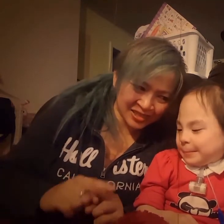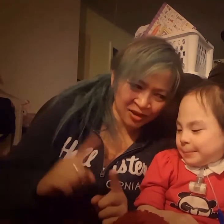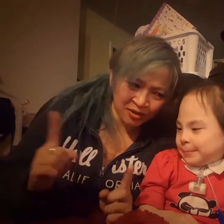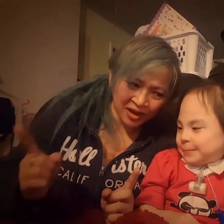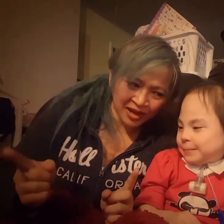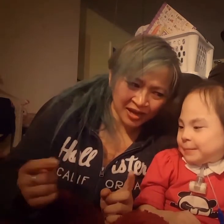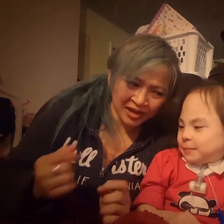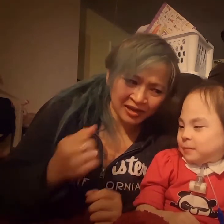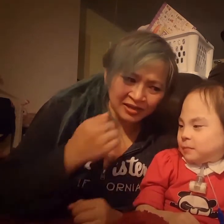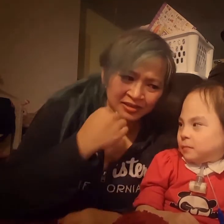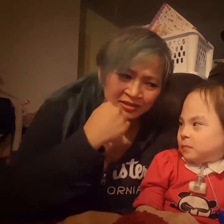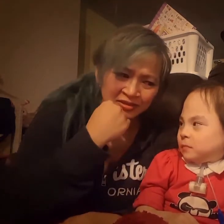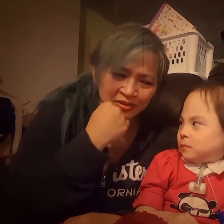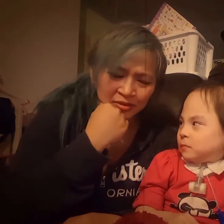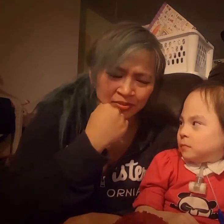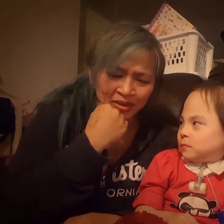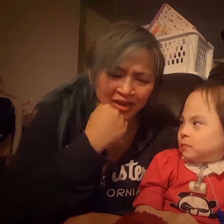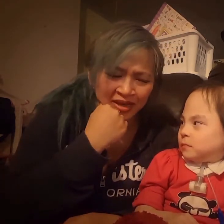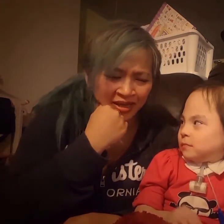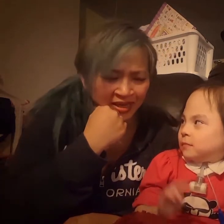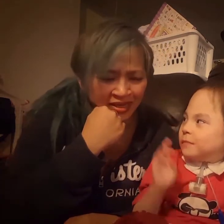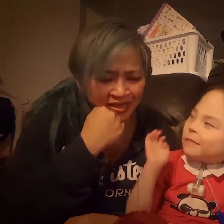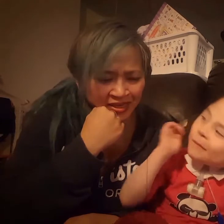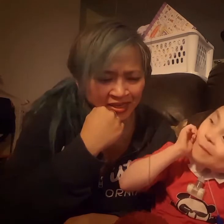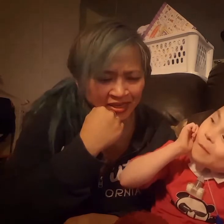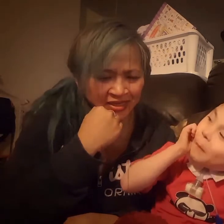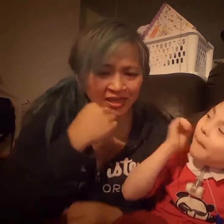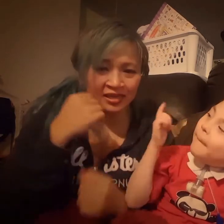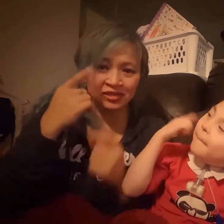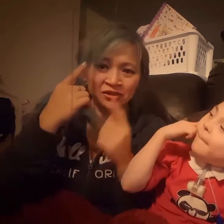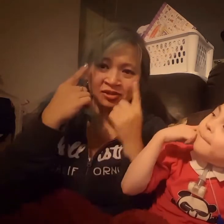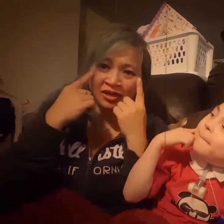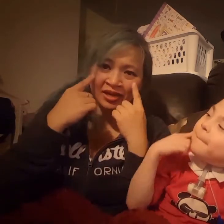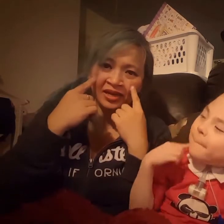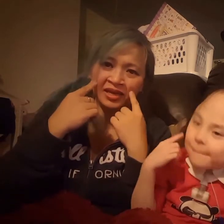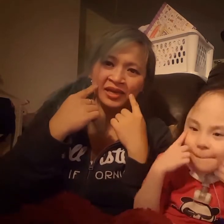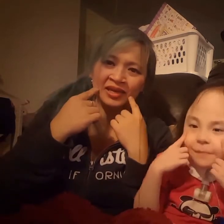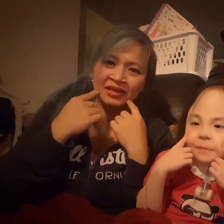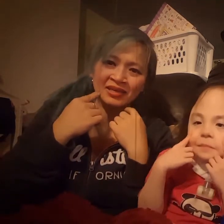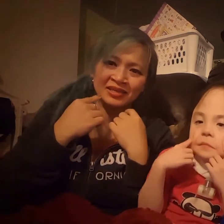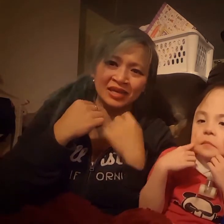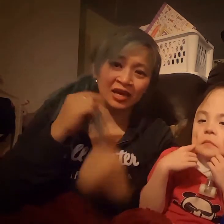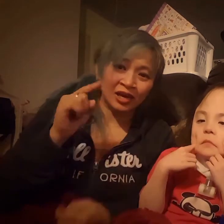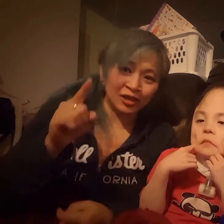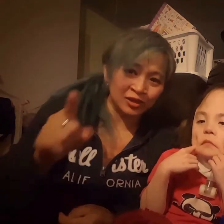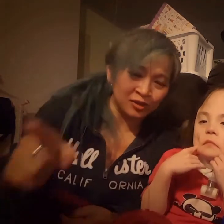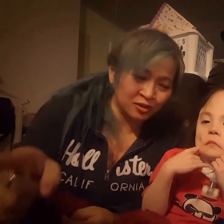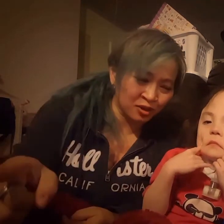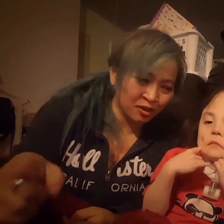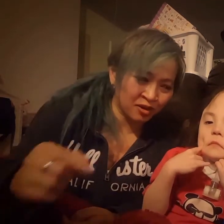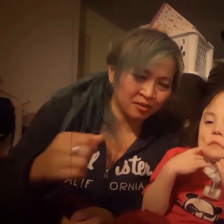So I hung my head and cried. You are